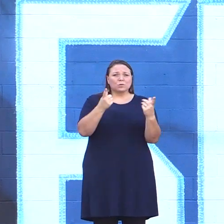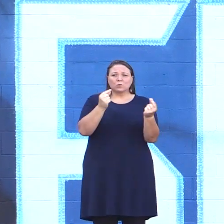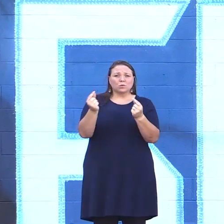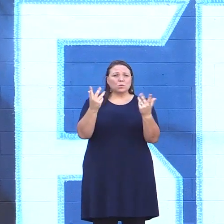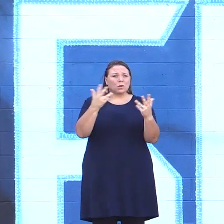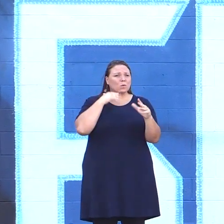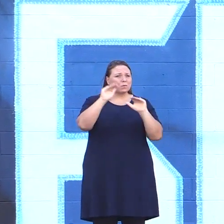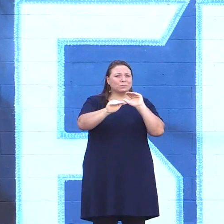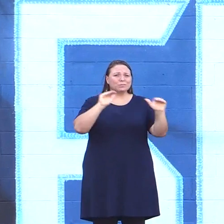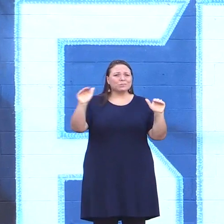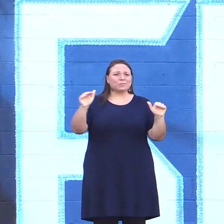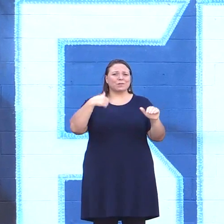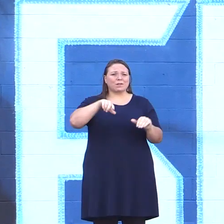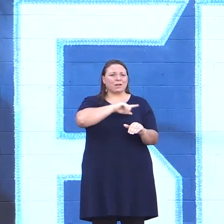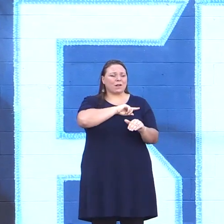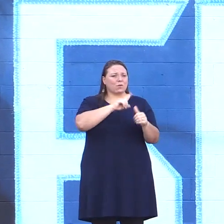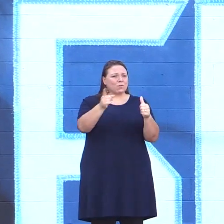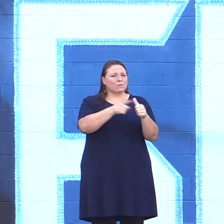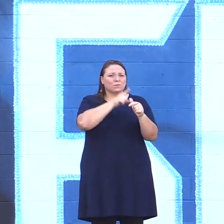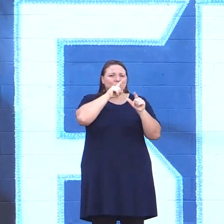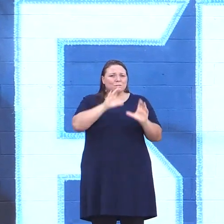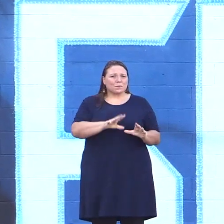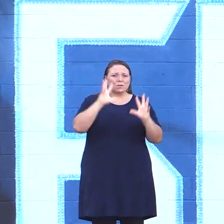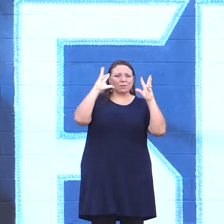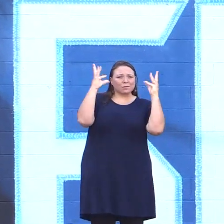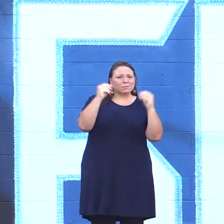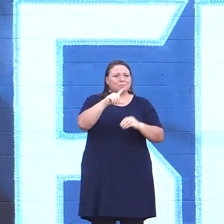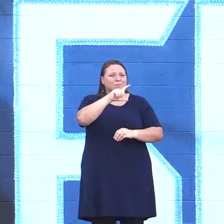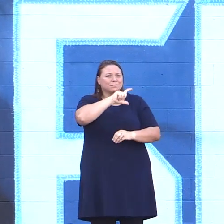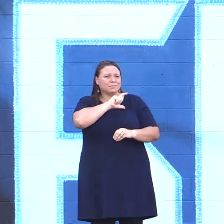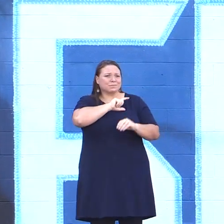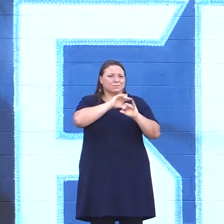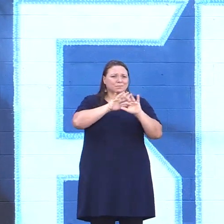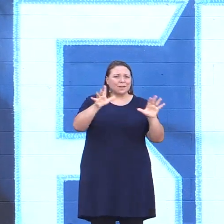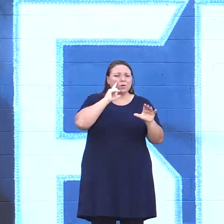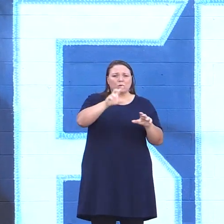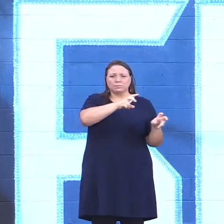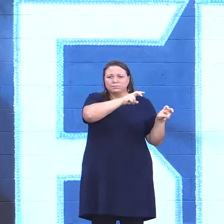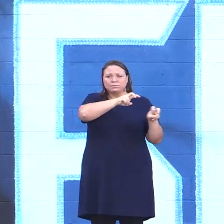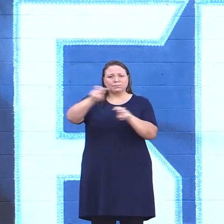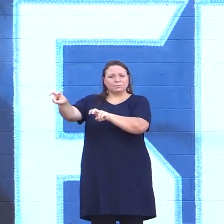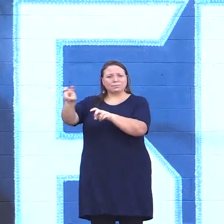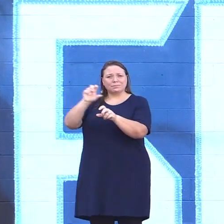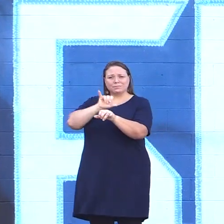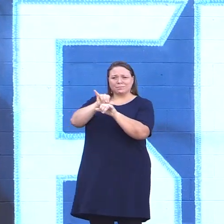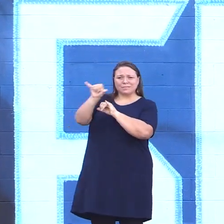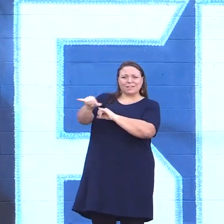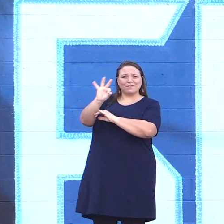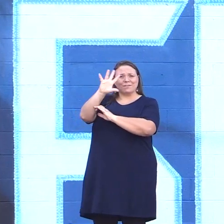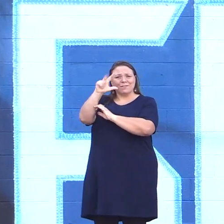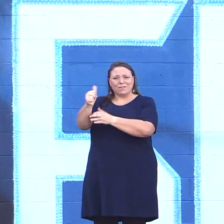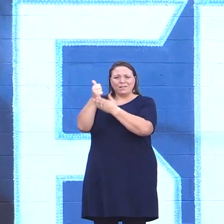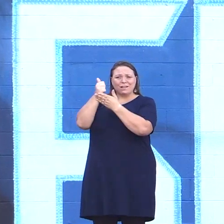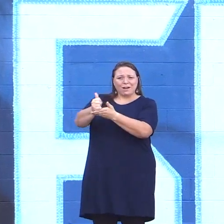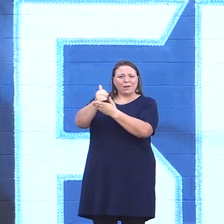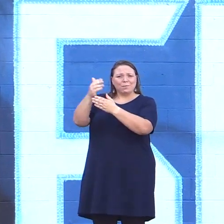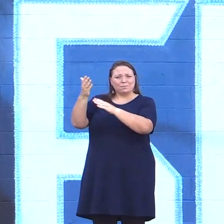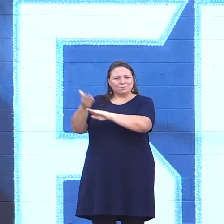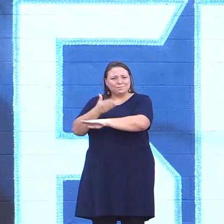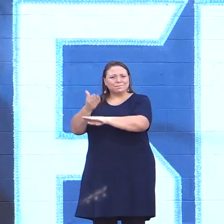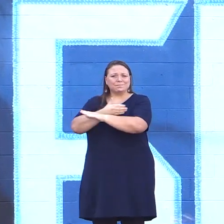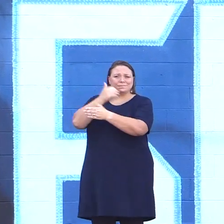acknowledge Nashville's first responders and other Metro personnel who have deployed to Florida. As part of the Tennessee Task Force